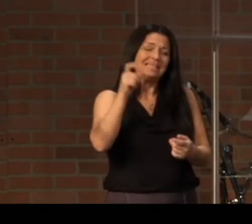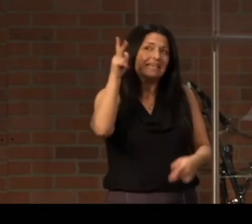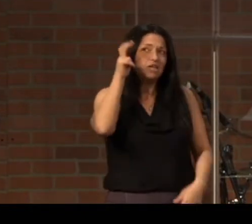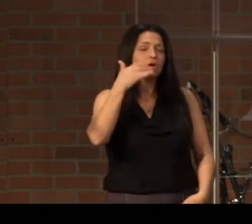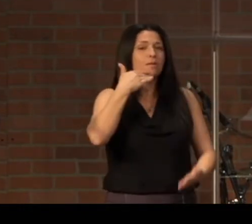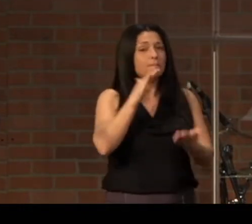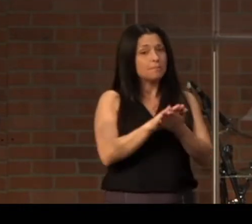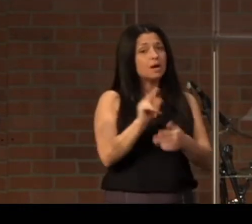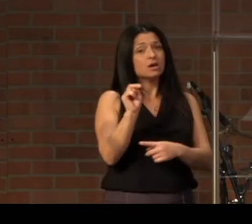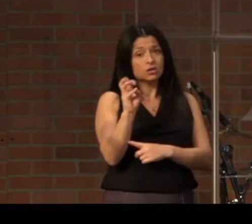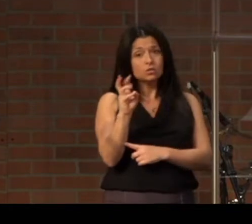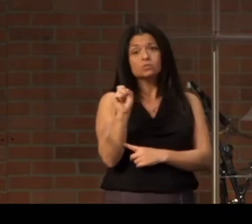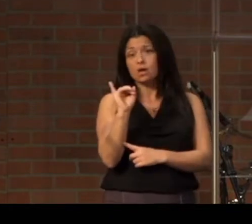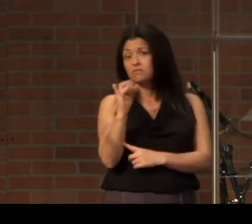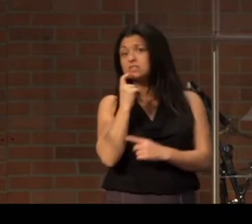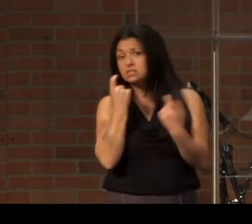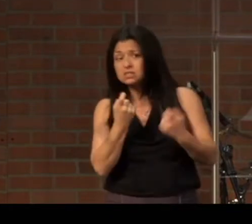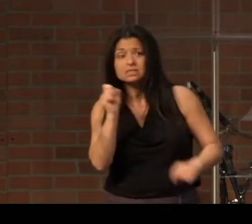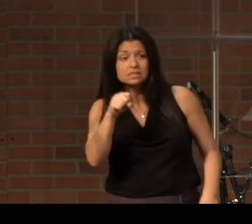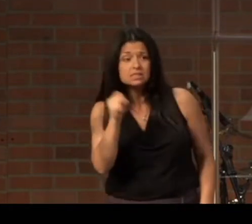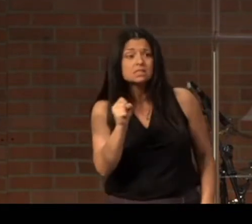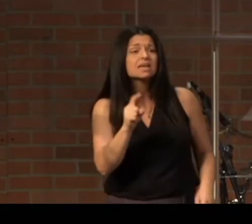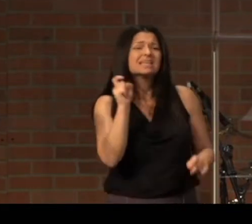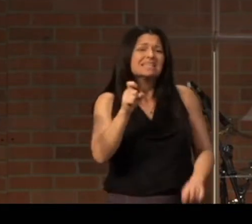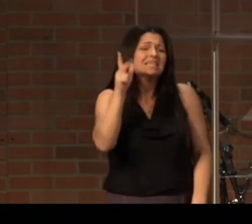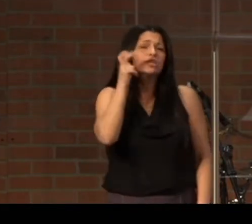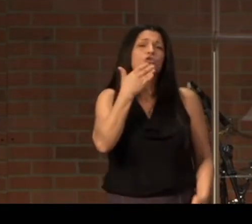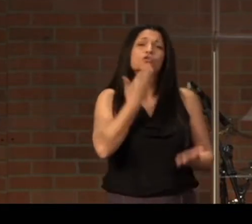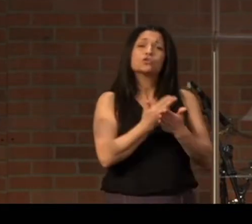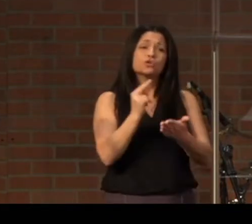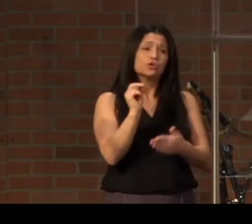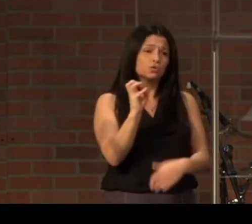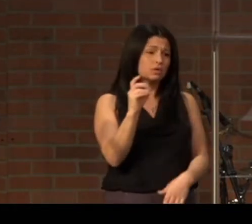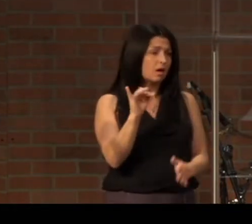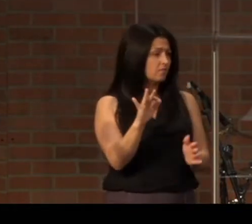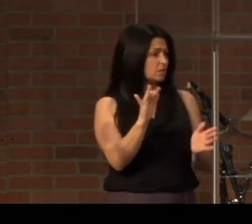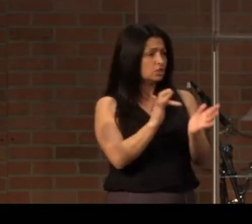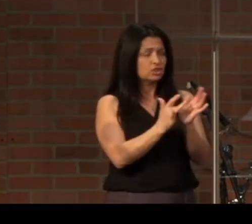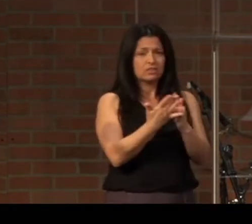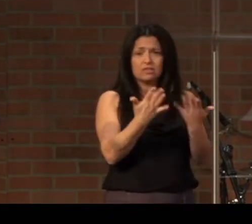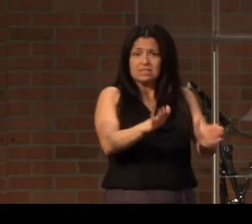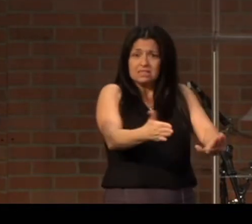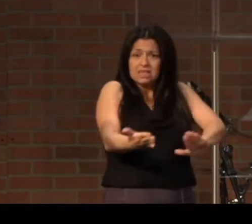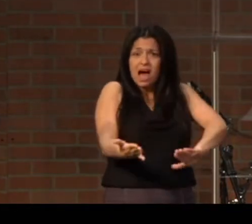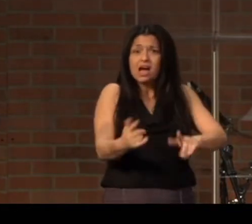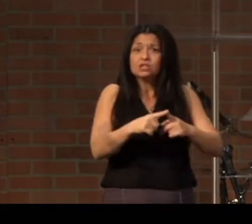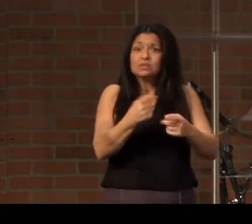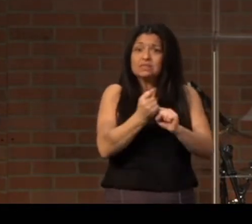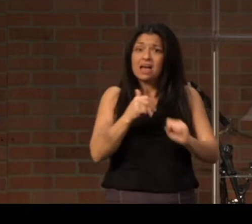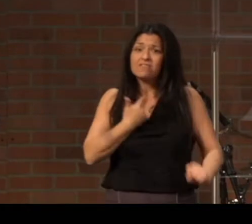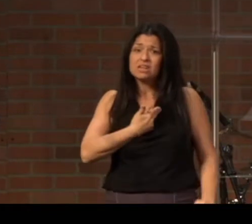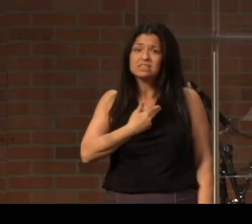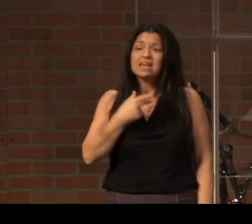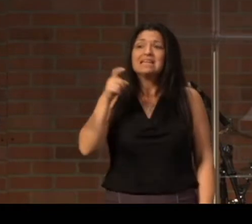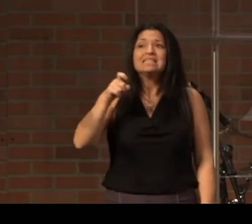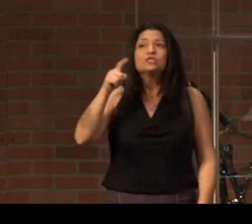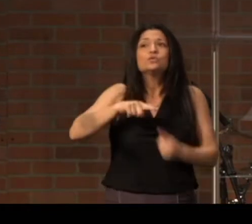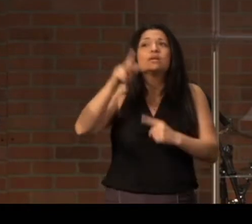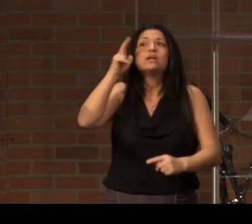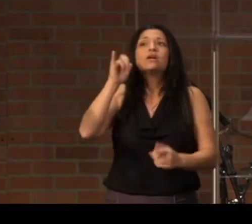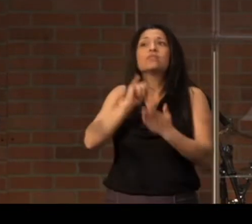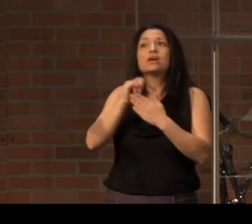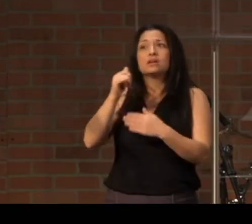sin. They needed to hear the good news that Jesus died and rose. They needed to hear our part is to receive him. But